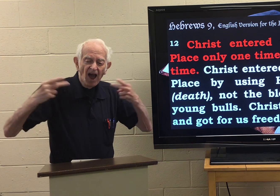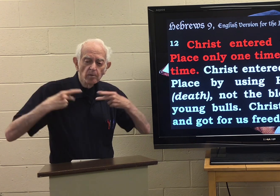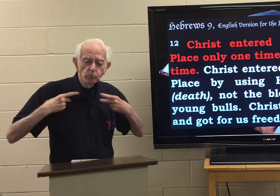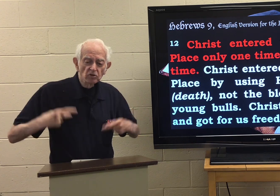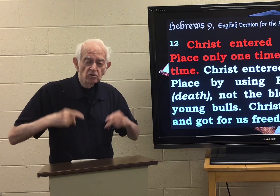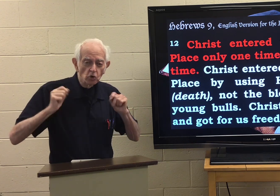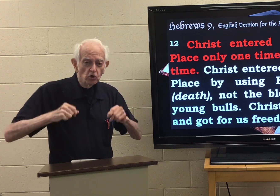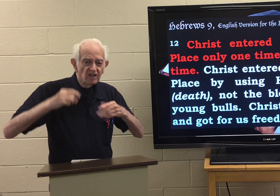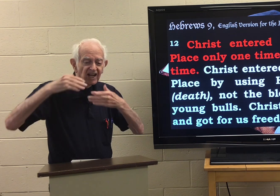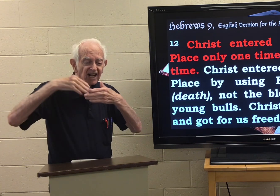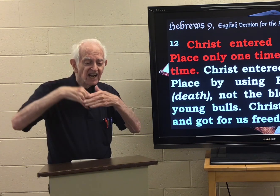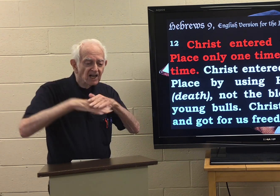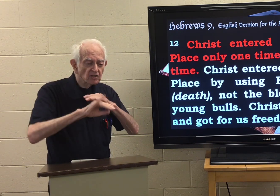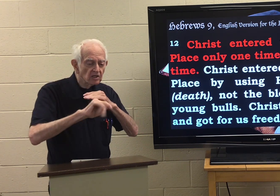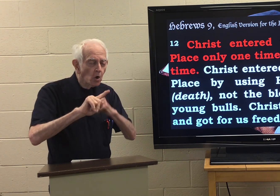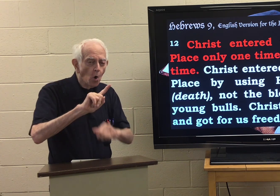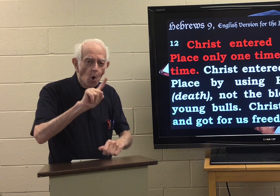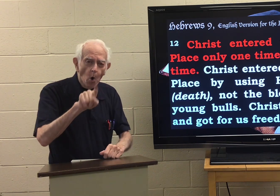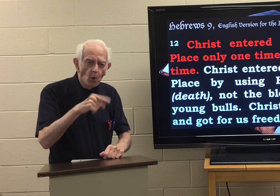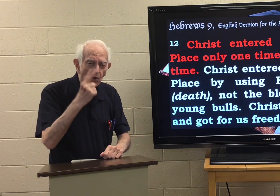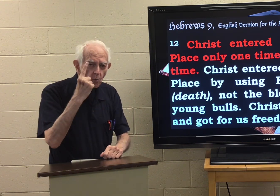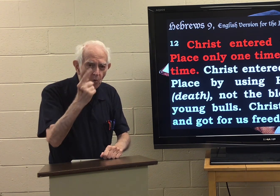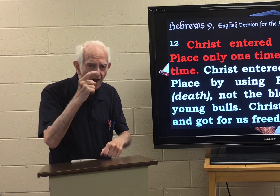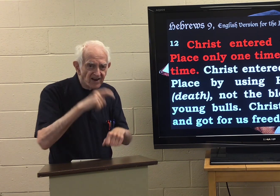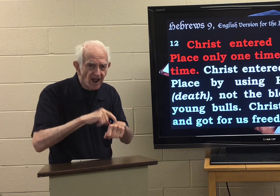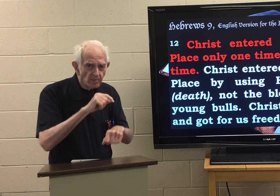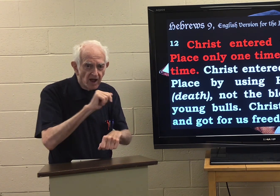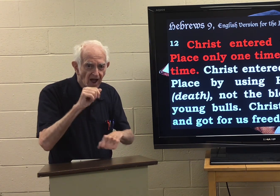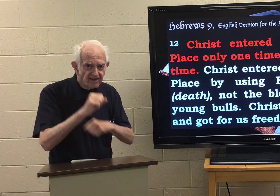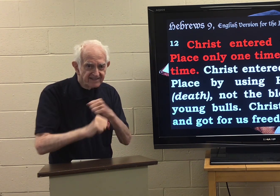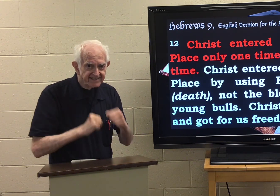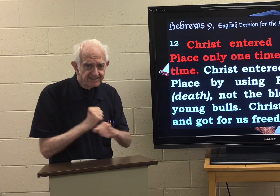The high priest could enter it only one time each year.